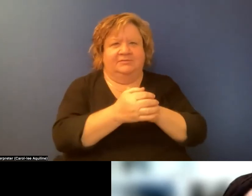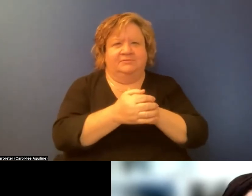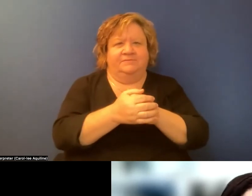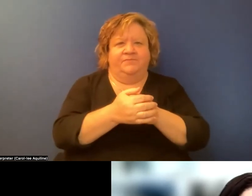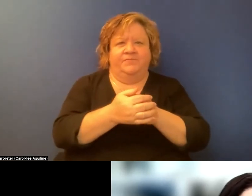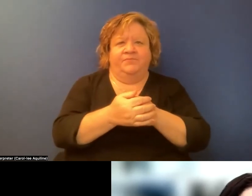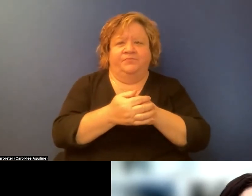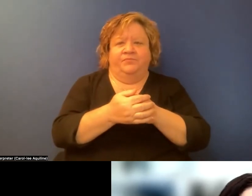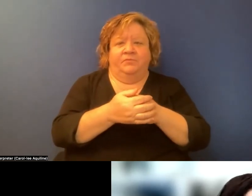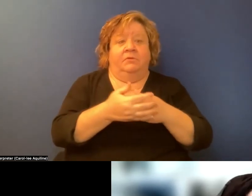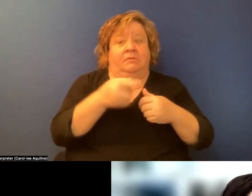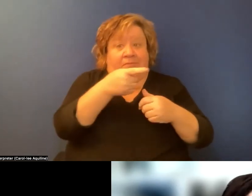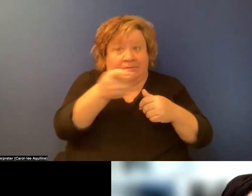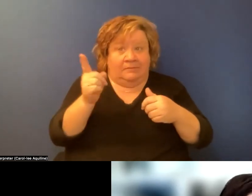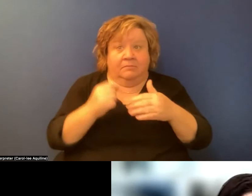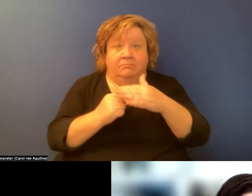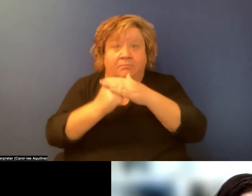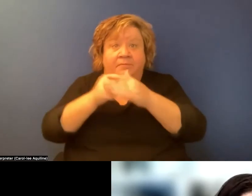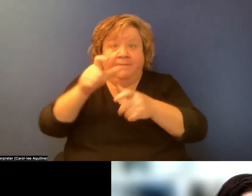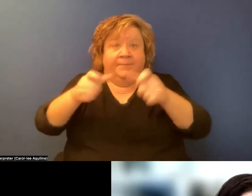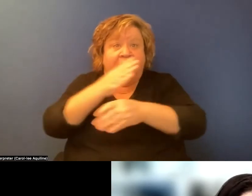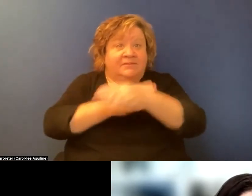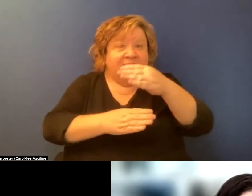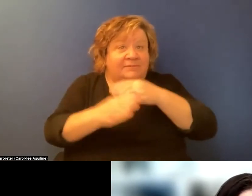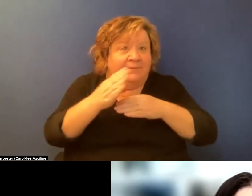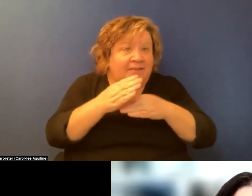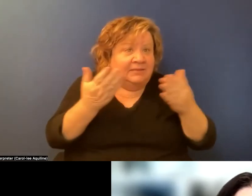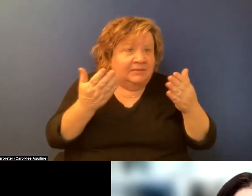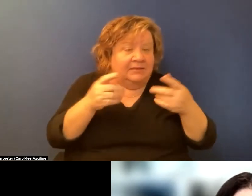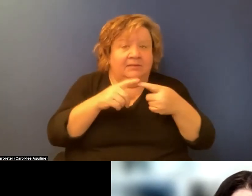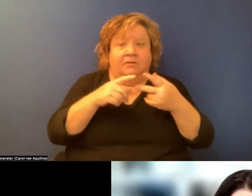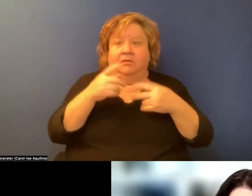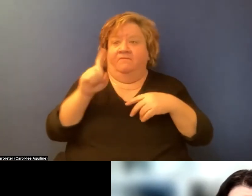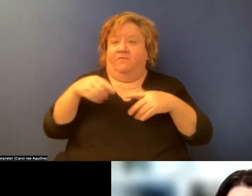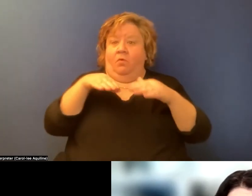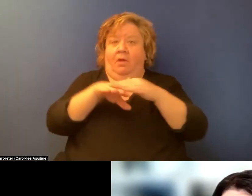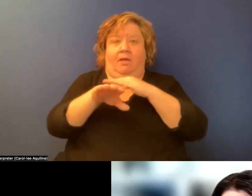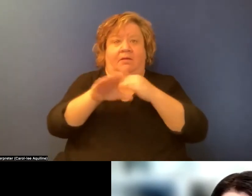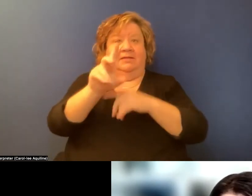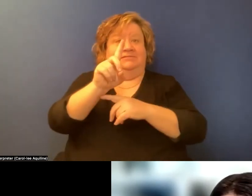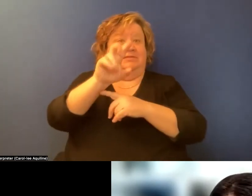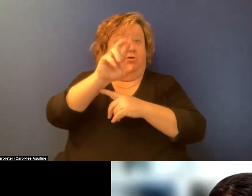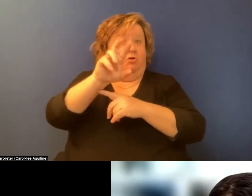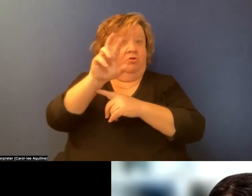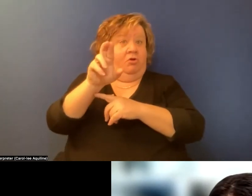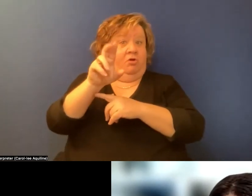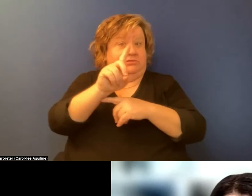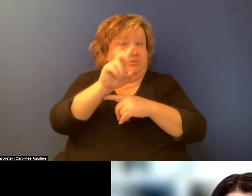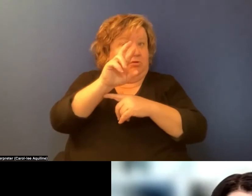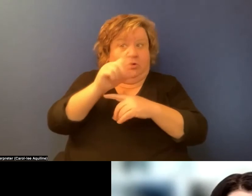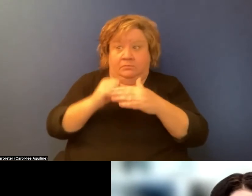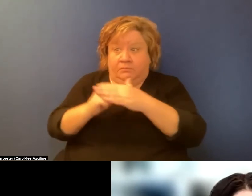DRR support. As part of this funding, for example, we are working with women and girls and persons with